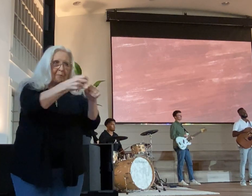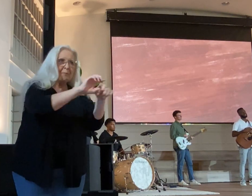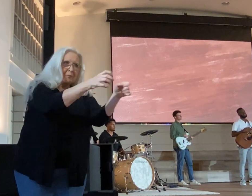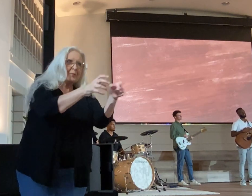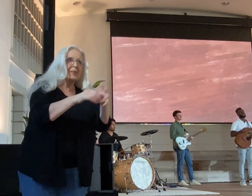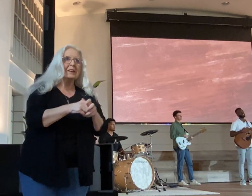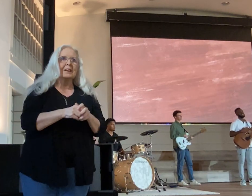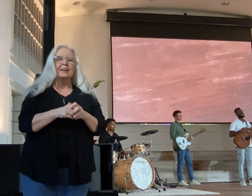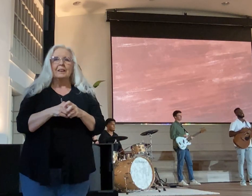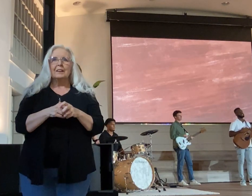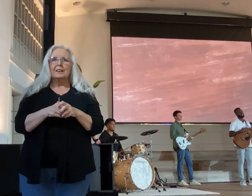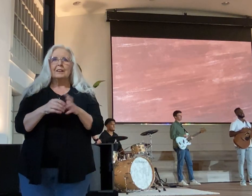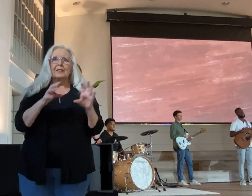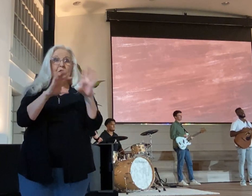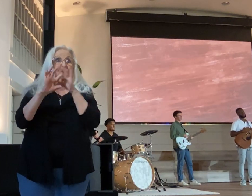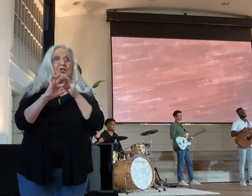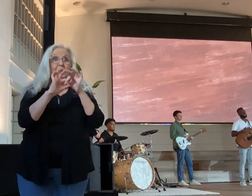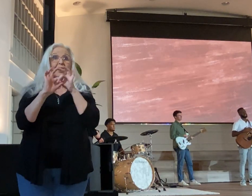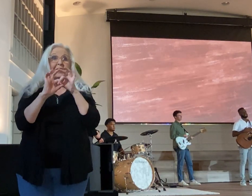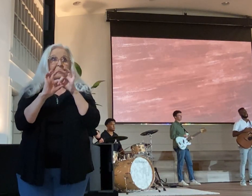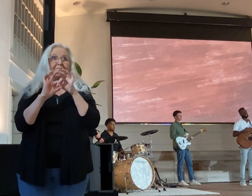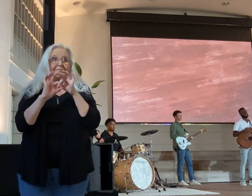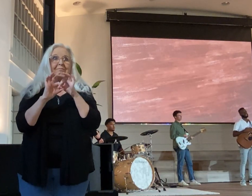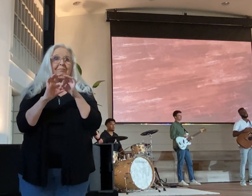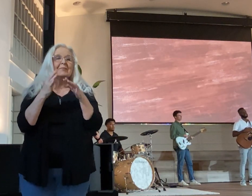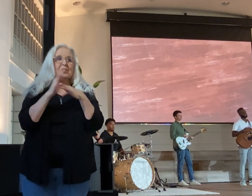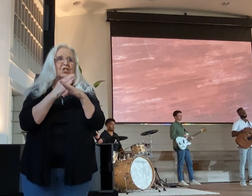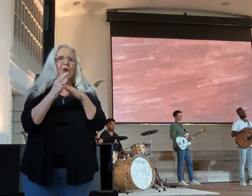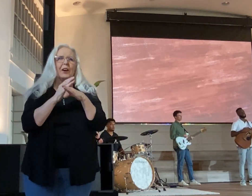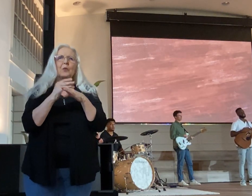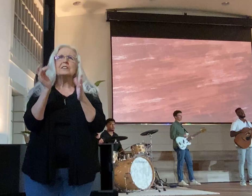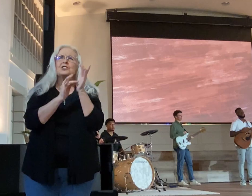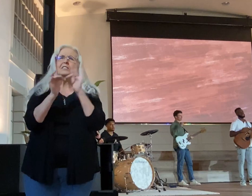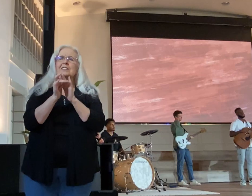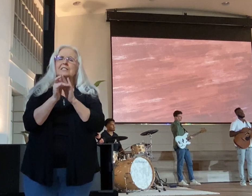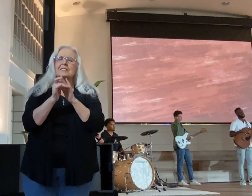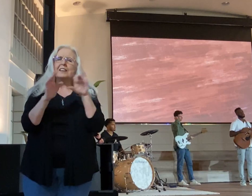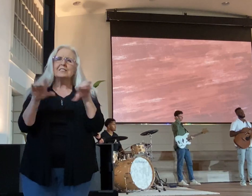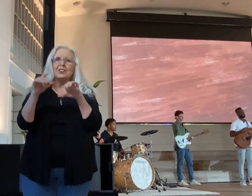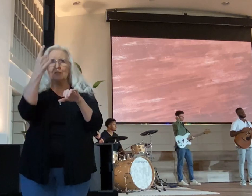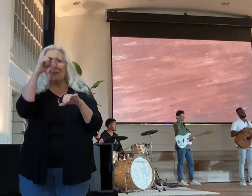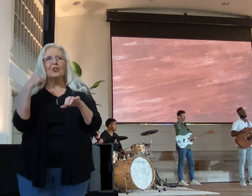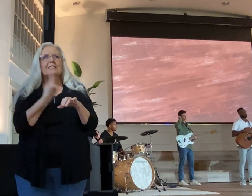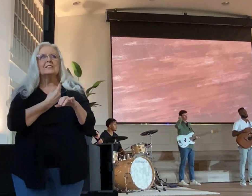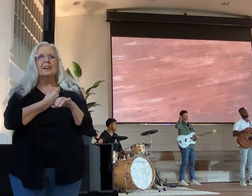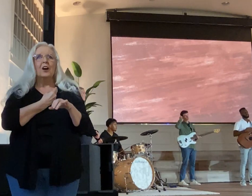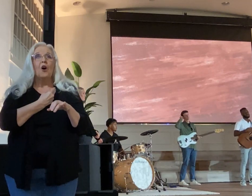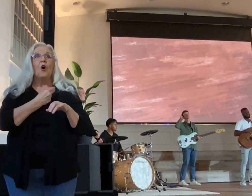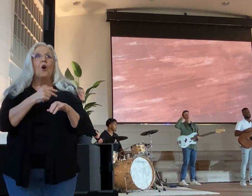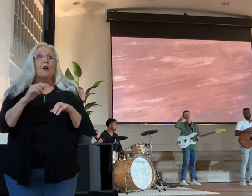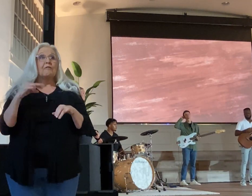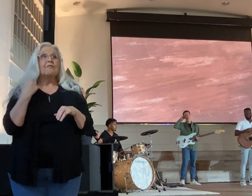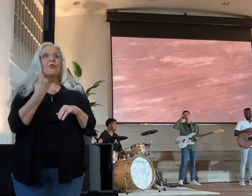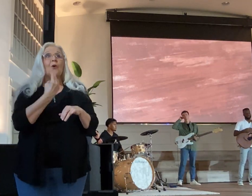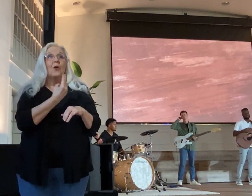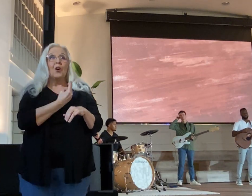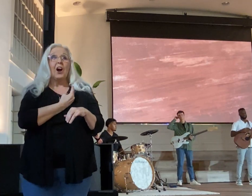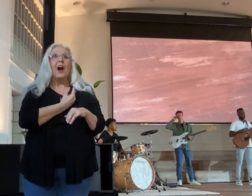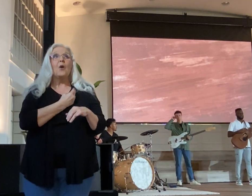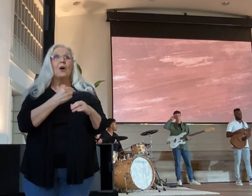Jesus did for us individually, yes, but what he's done for the body and how you and